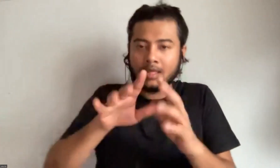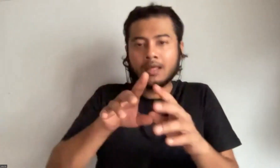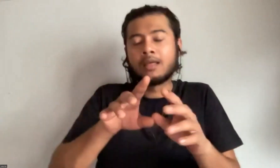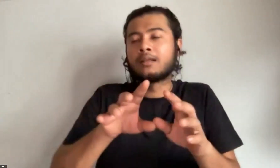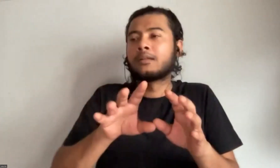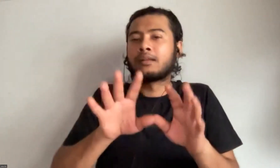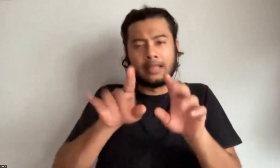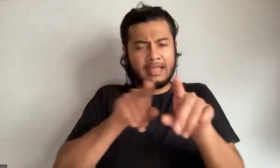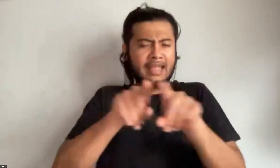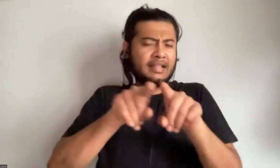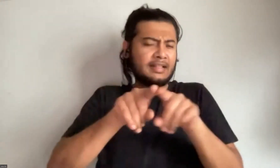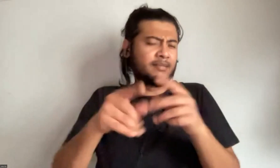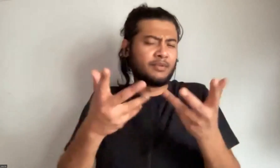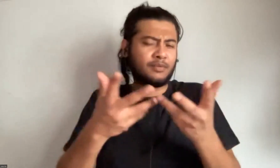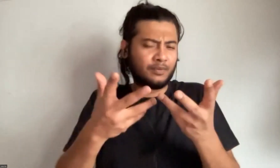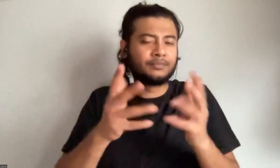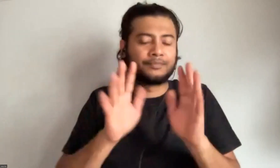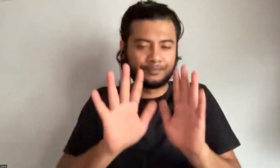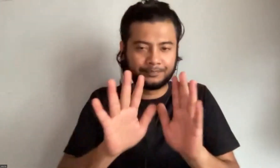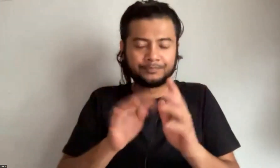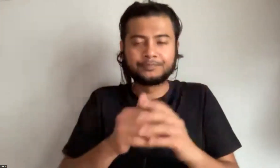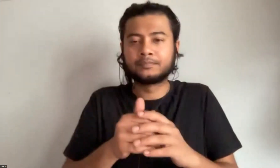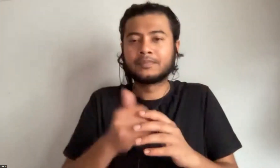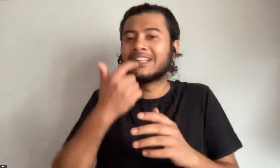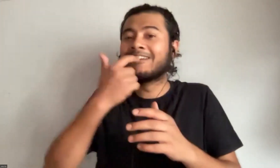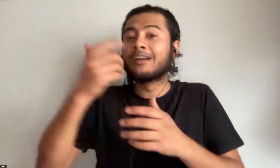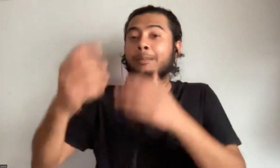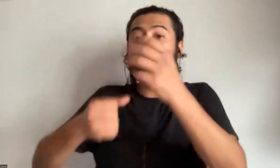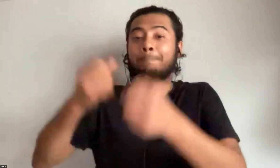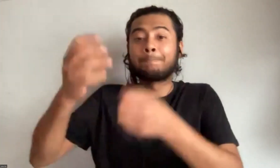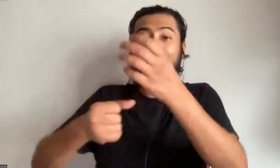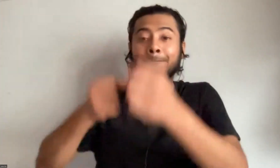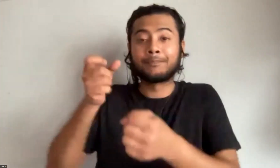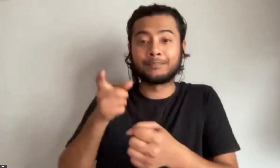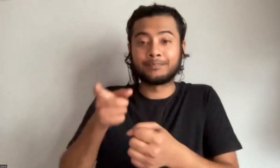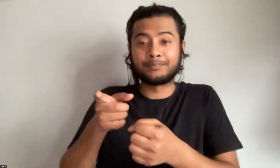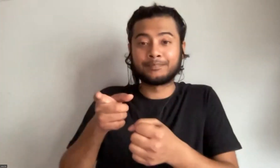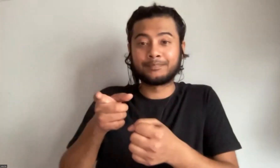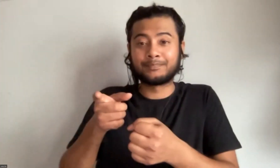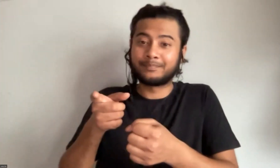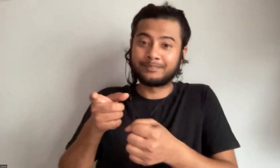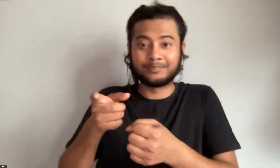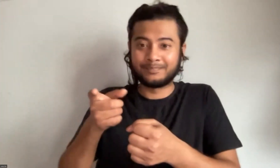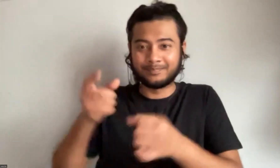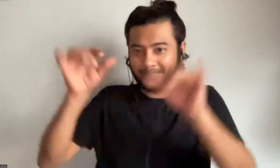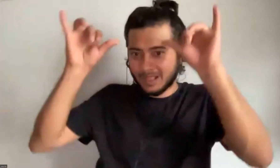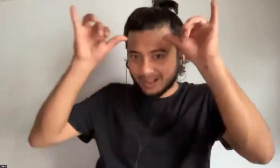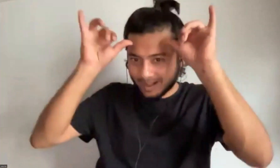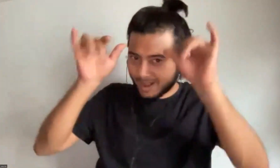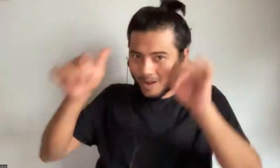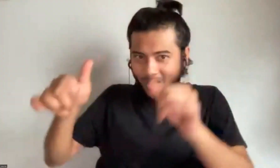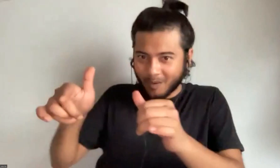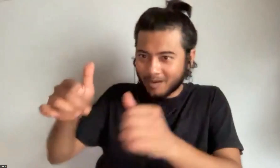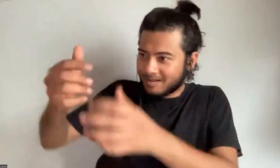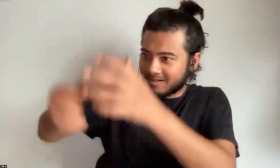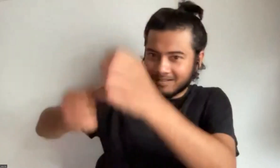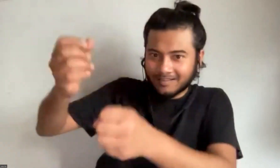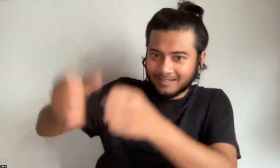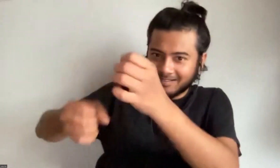milk to us, it is available in milk pure form. But when by the time milk reaches us, somebody